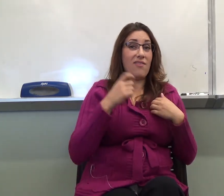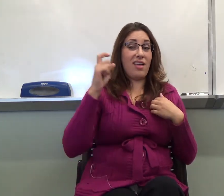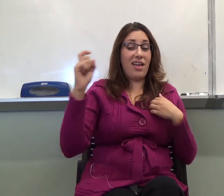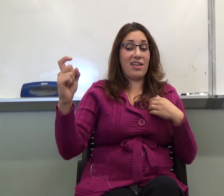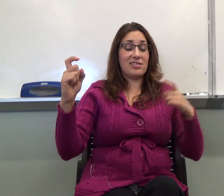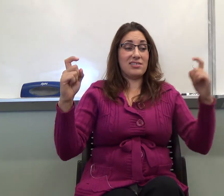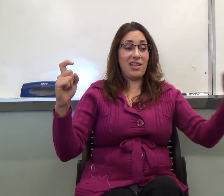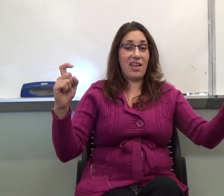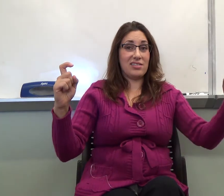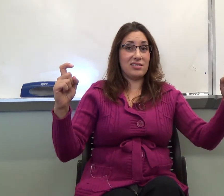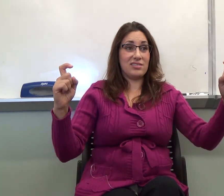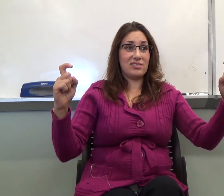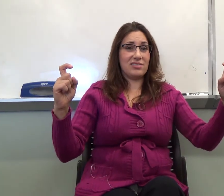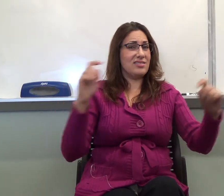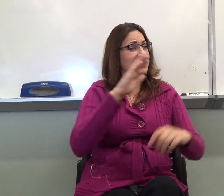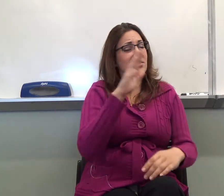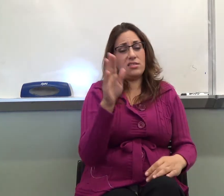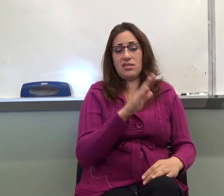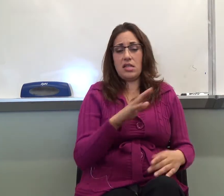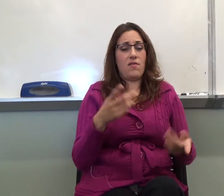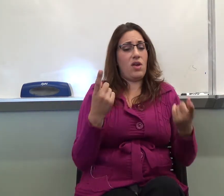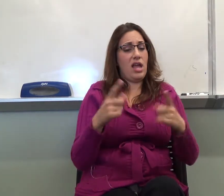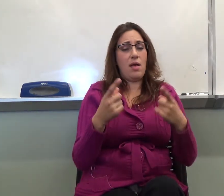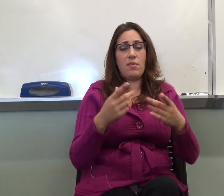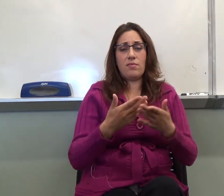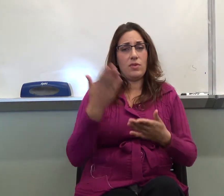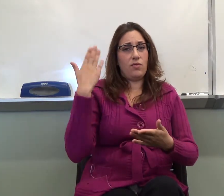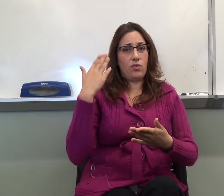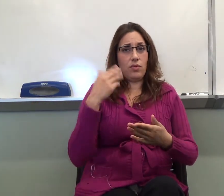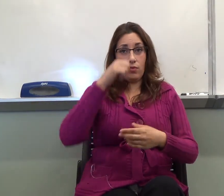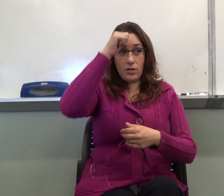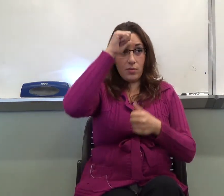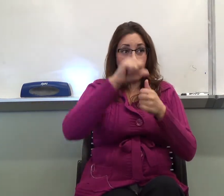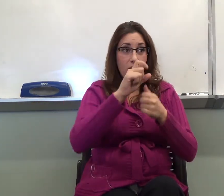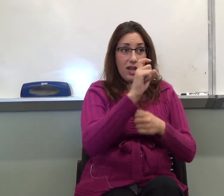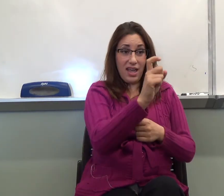That's never happened before. Yeah. And remember, x is an unknown, but